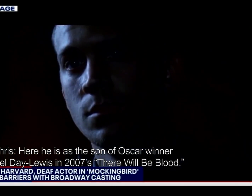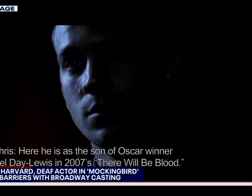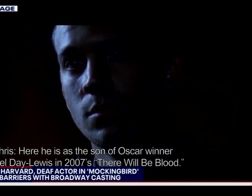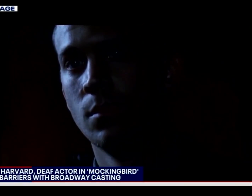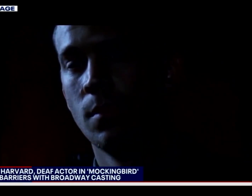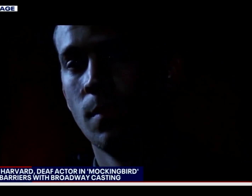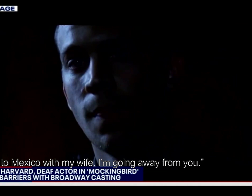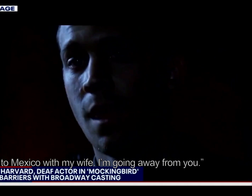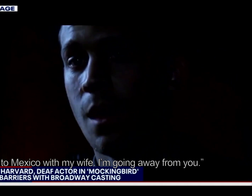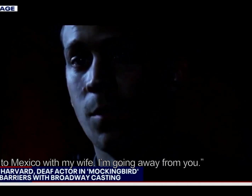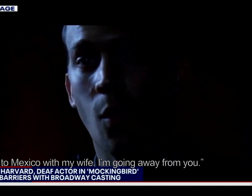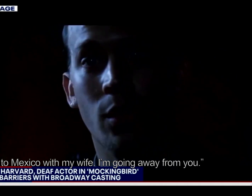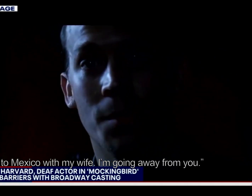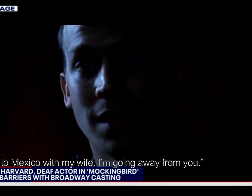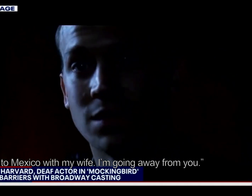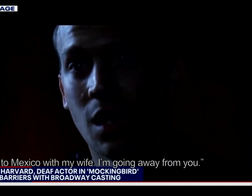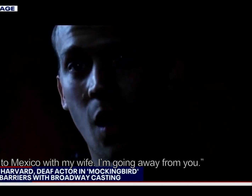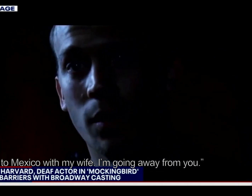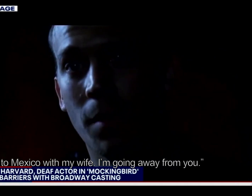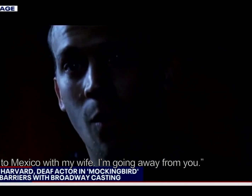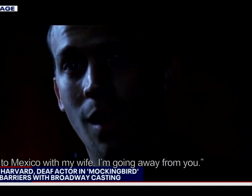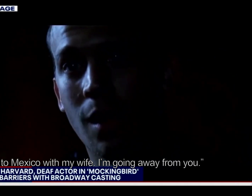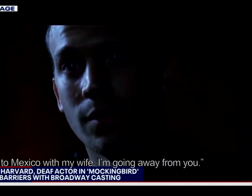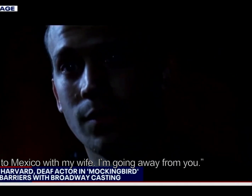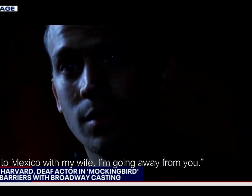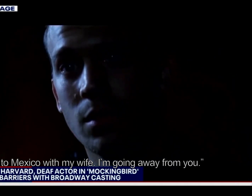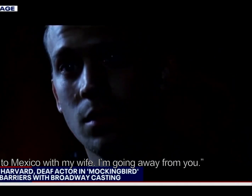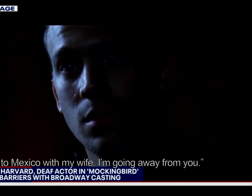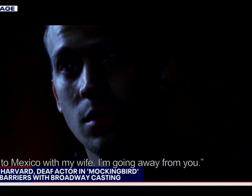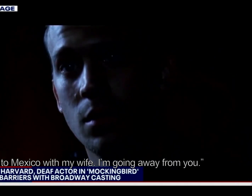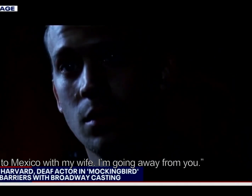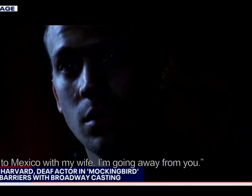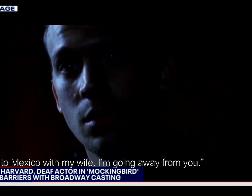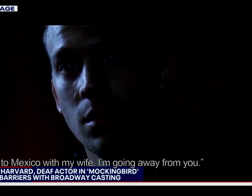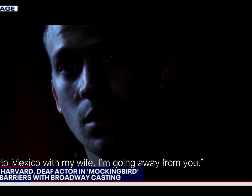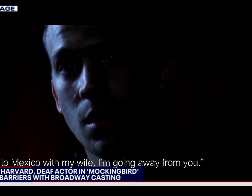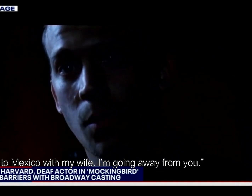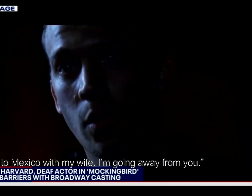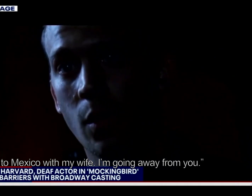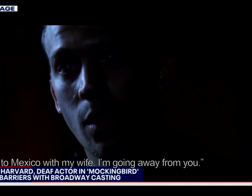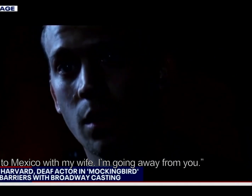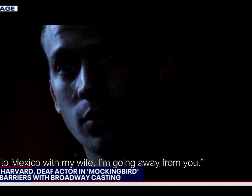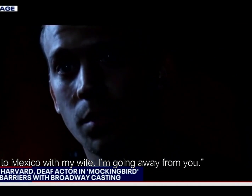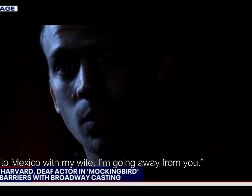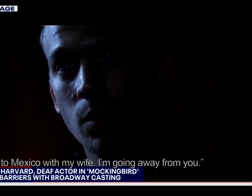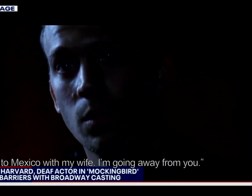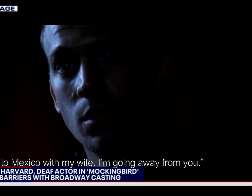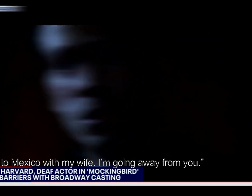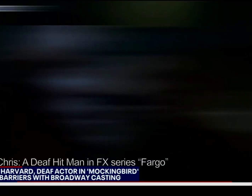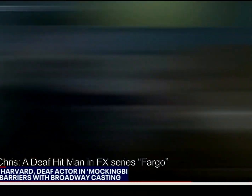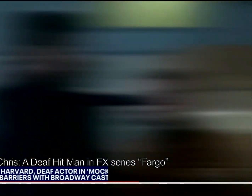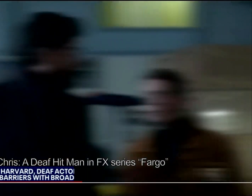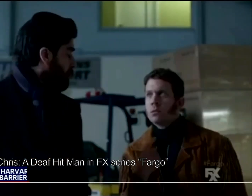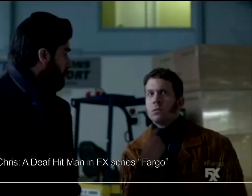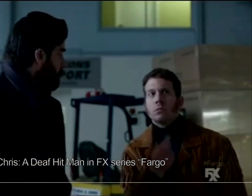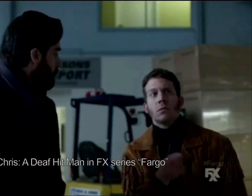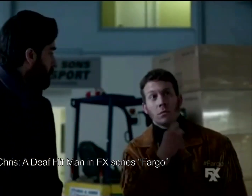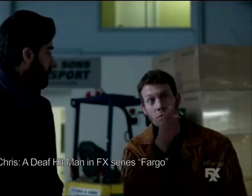Blood. I'm going to Mexico with my wife. I'm going away from you. A deaf hitman